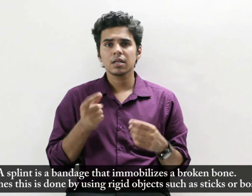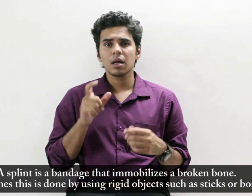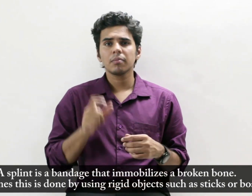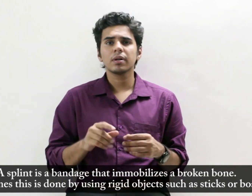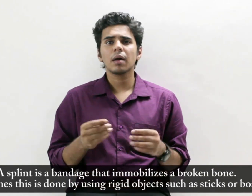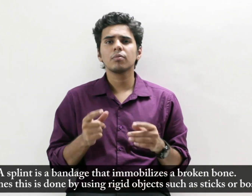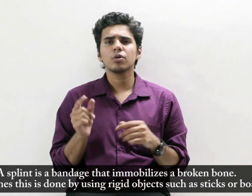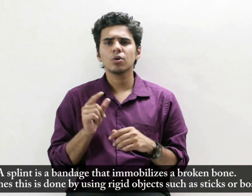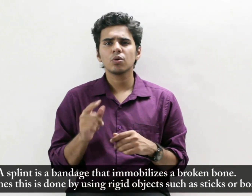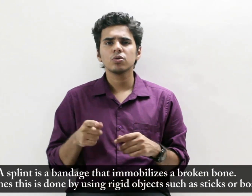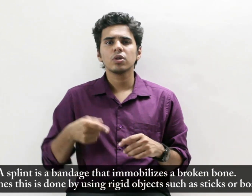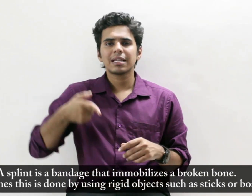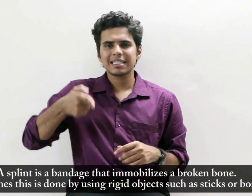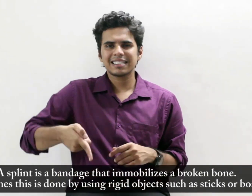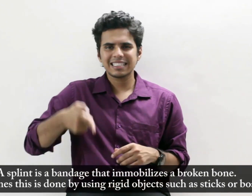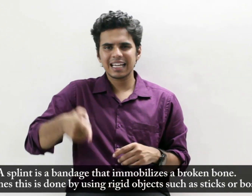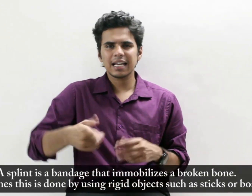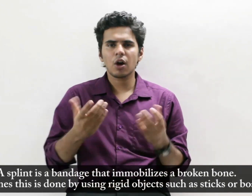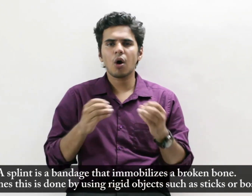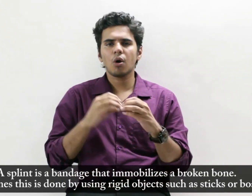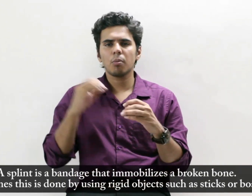as sticks or boards.